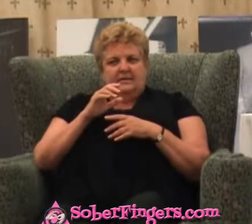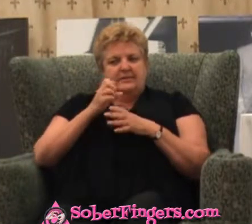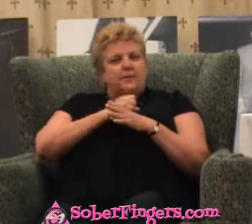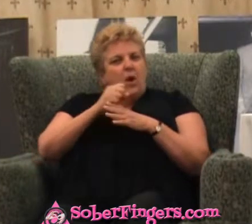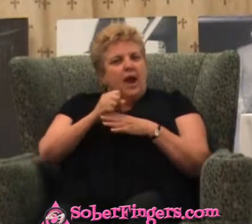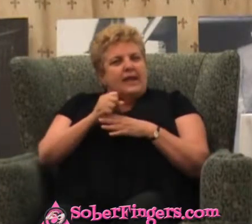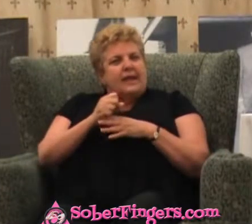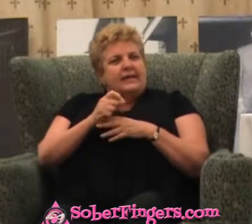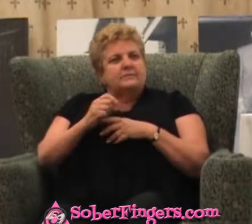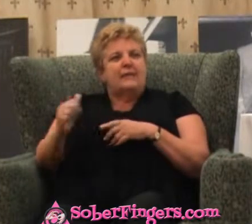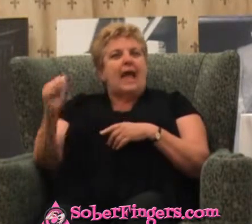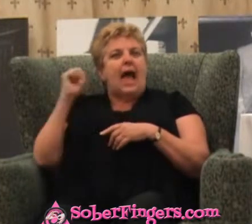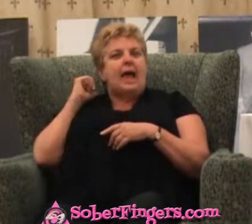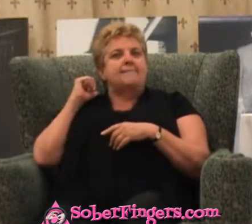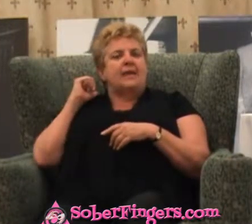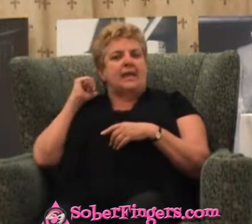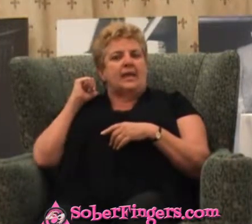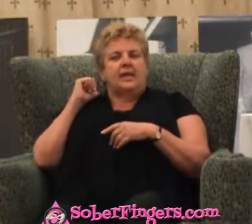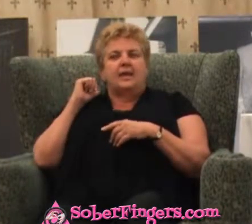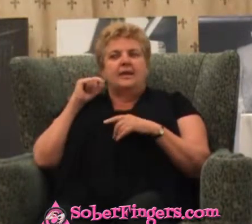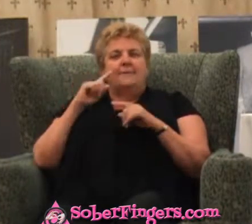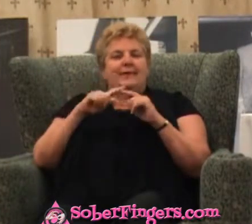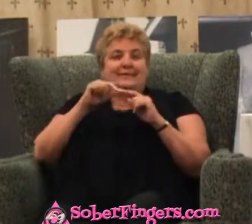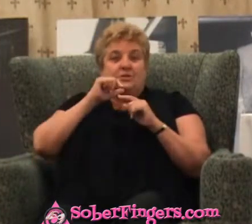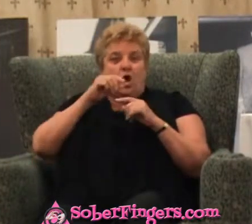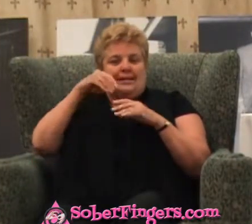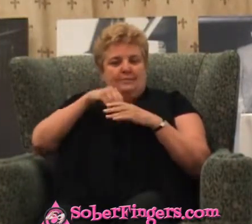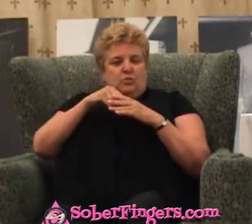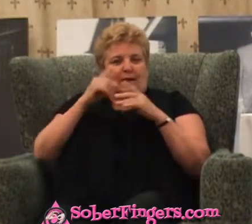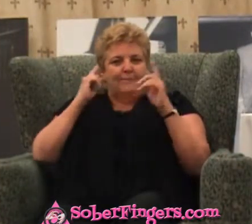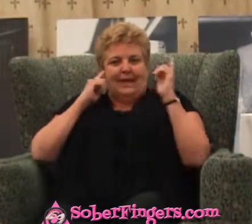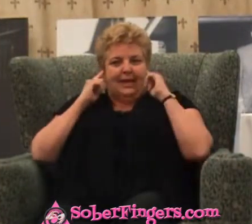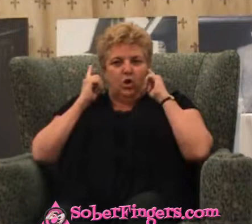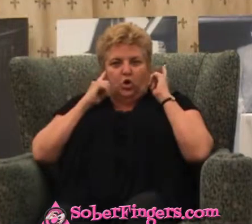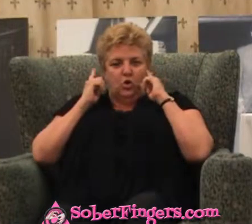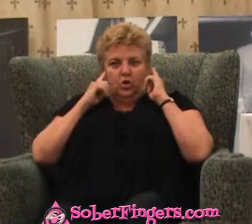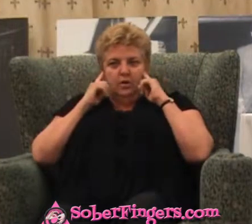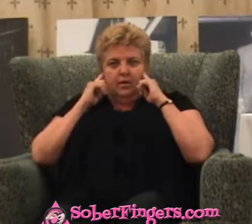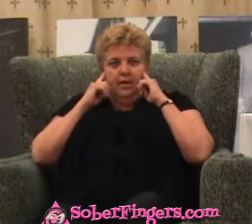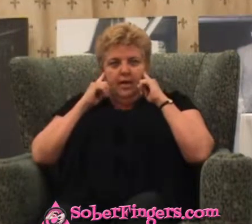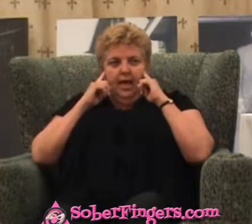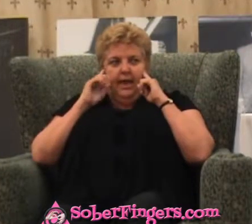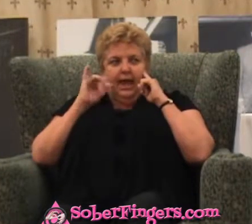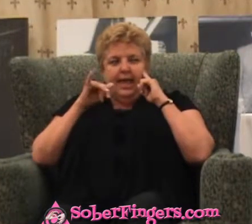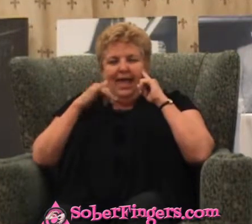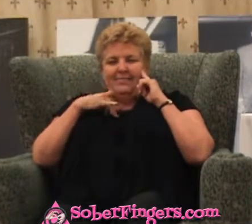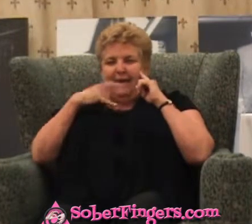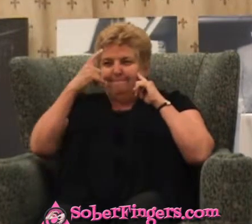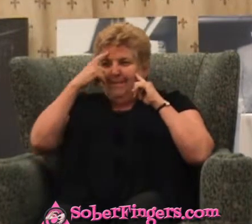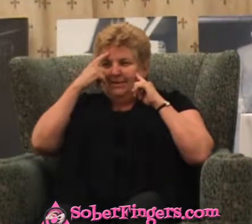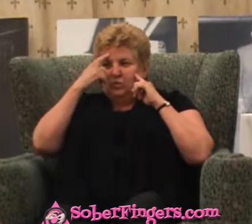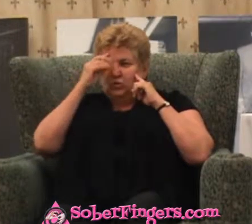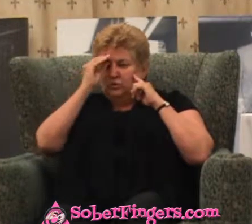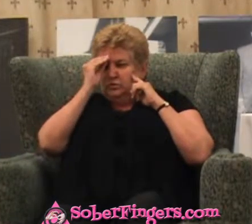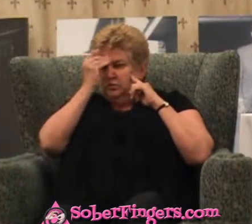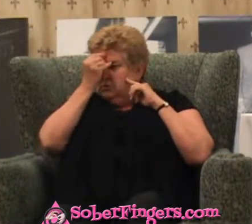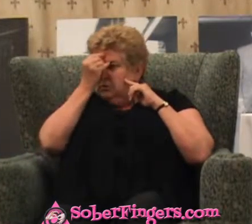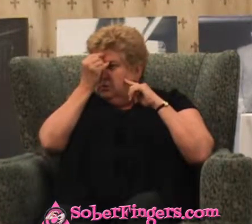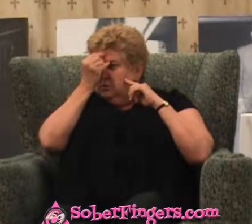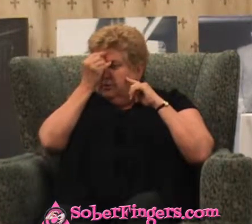few components to converge and create a vortex, and there is that mental twist. The big book says, in the life of all